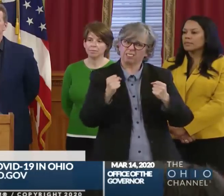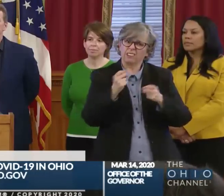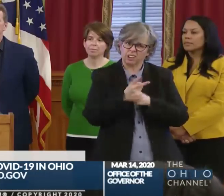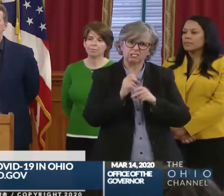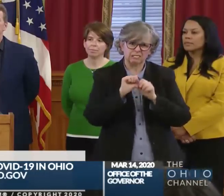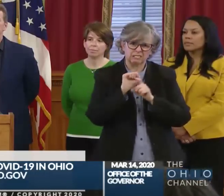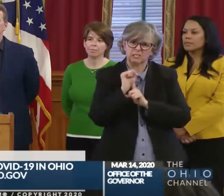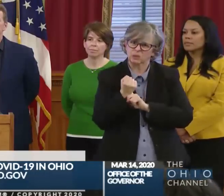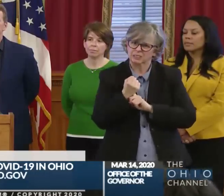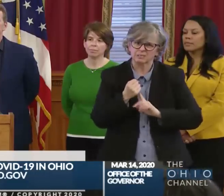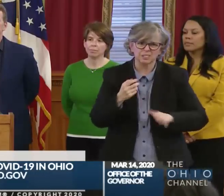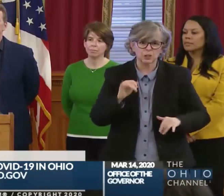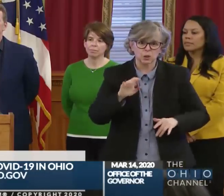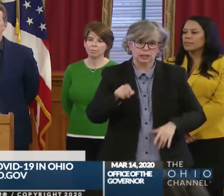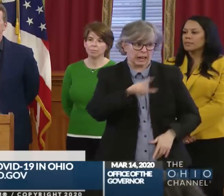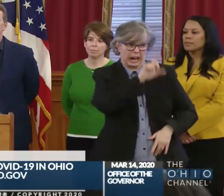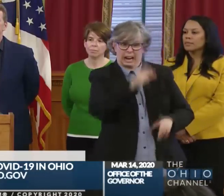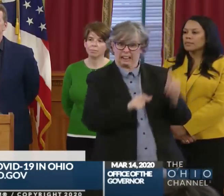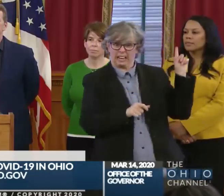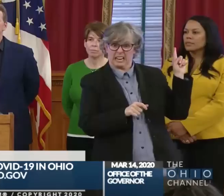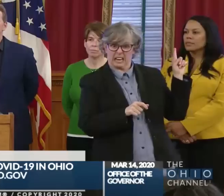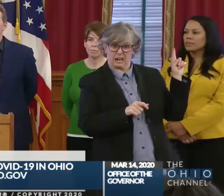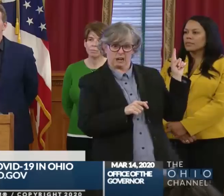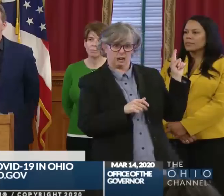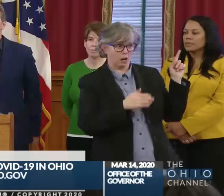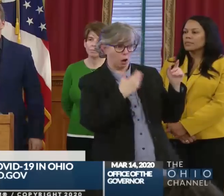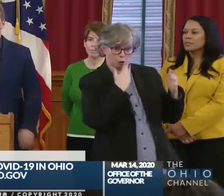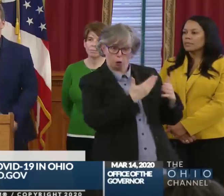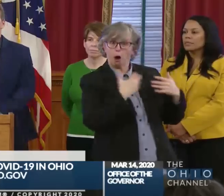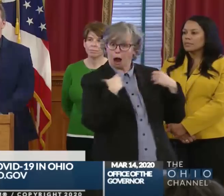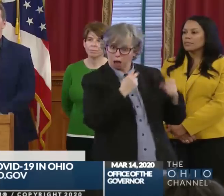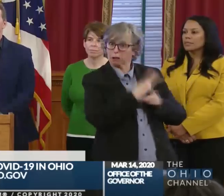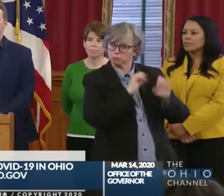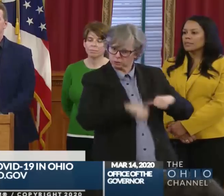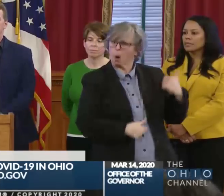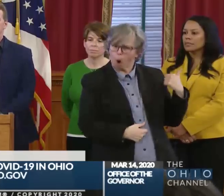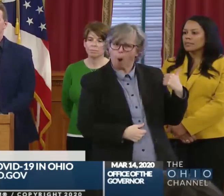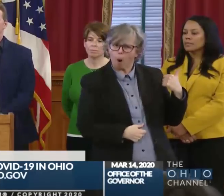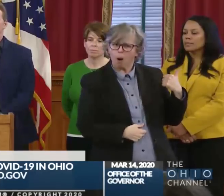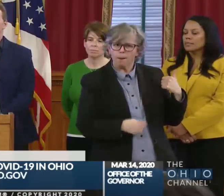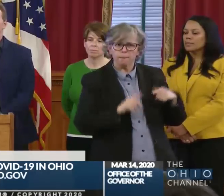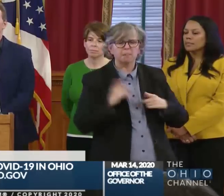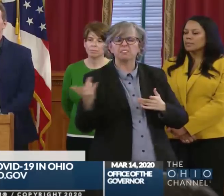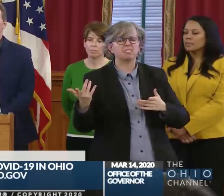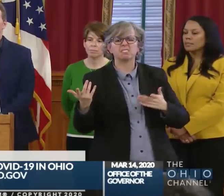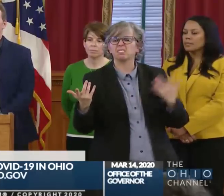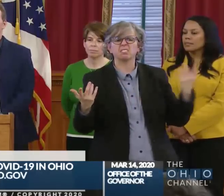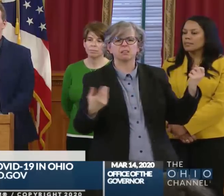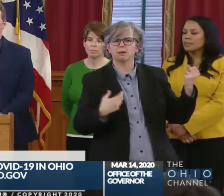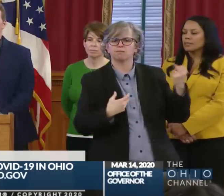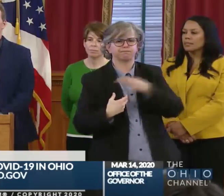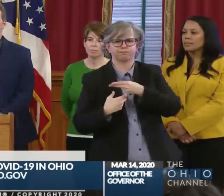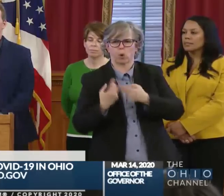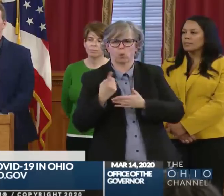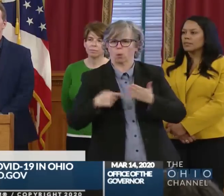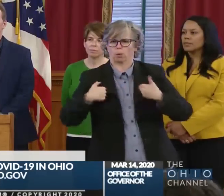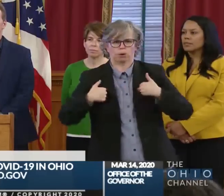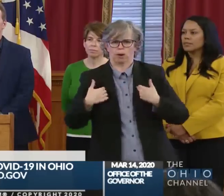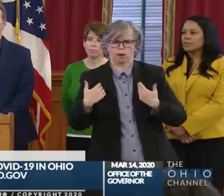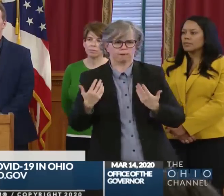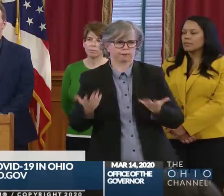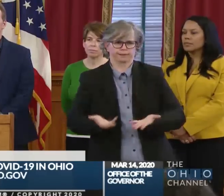healthcare system. This will tax any modern healthcare system, what we have ahead. I want to talk